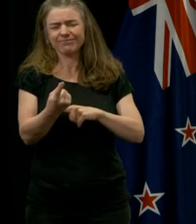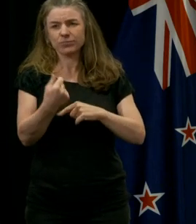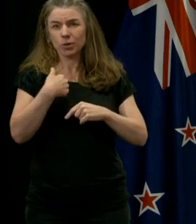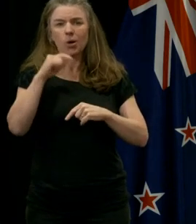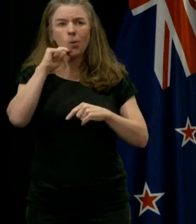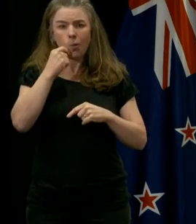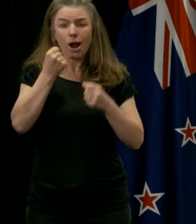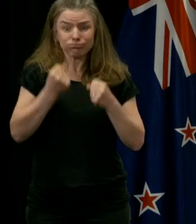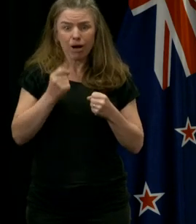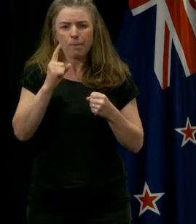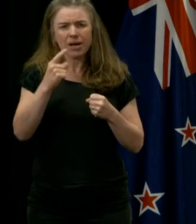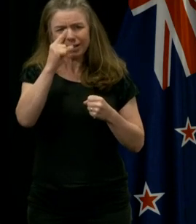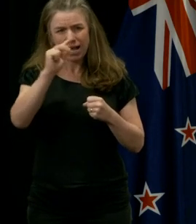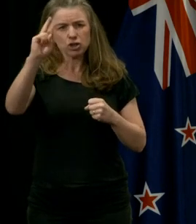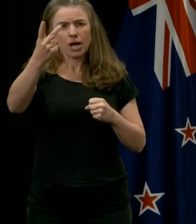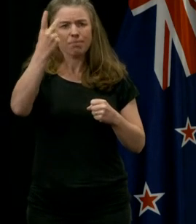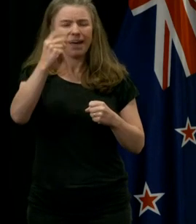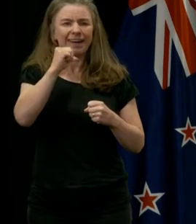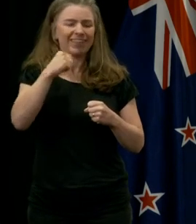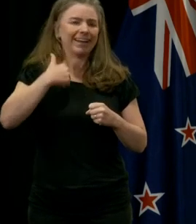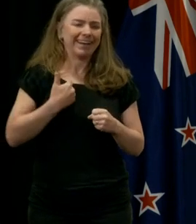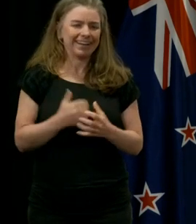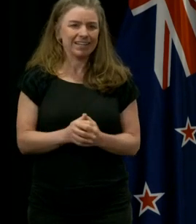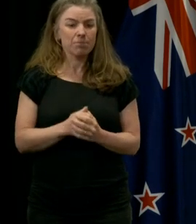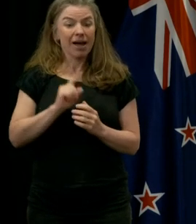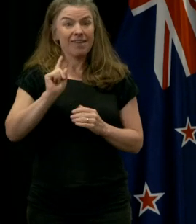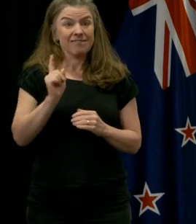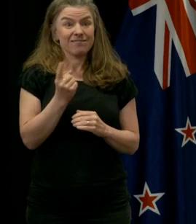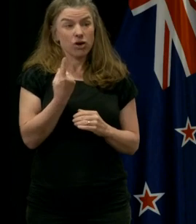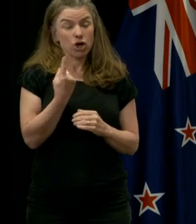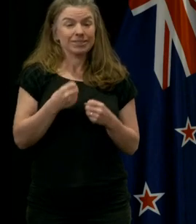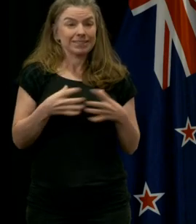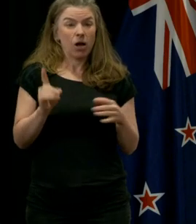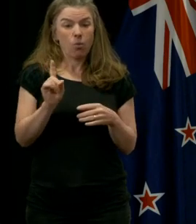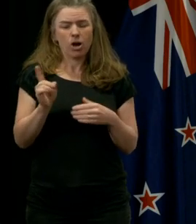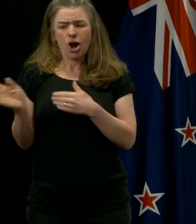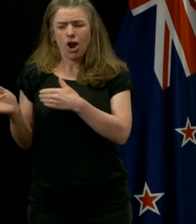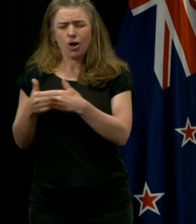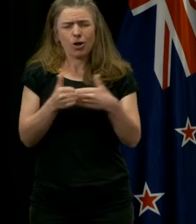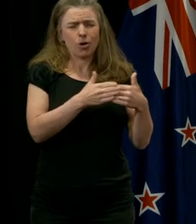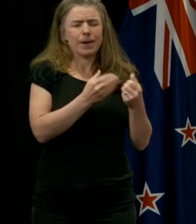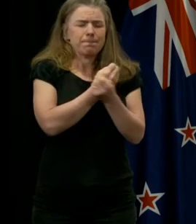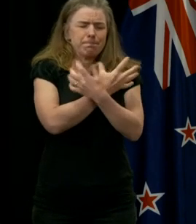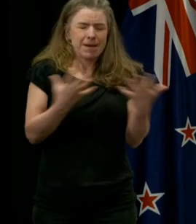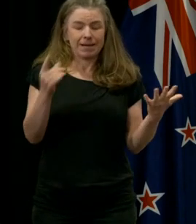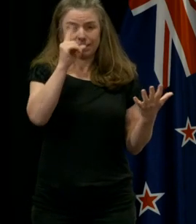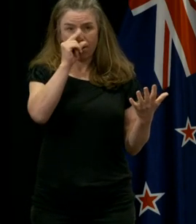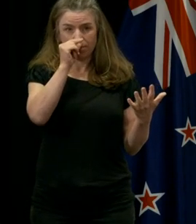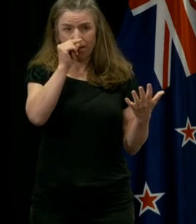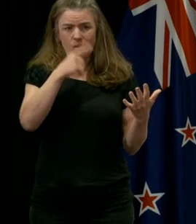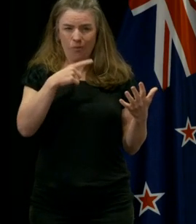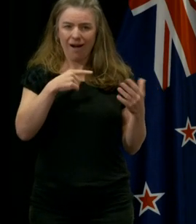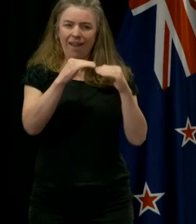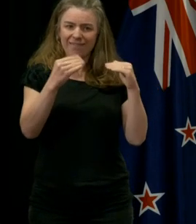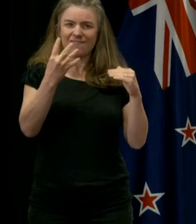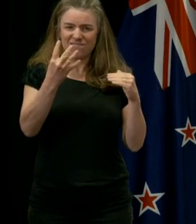of that. But our starting point has to be that we have as many closures as possible to maintain Alert Level